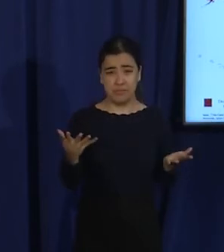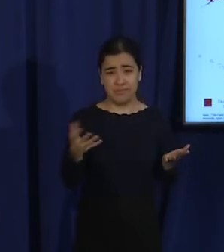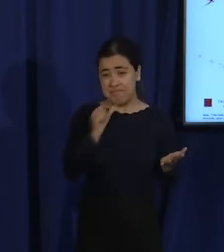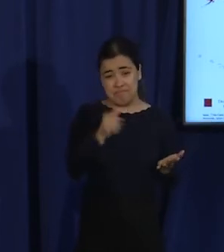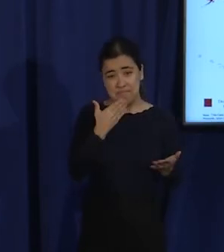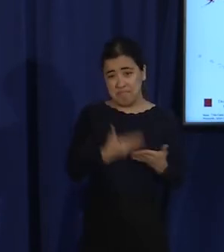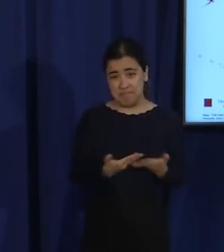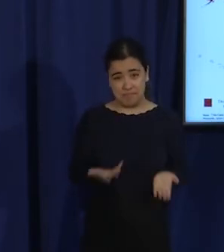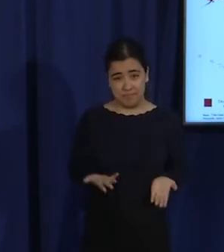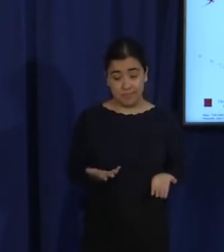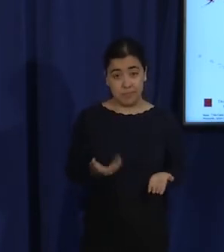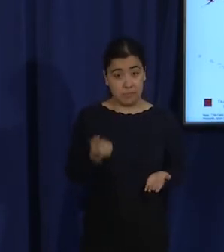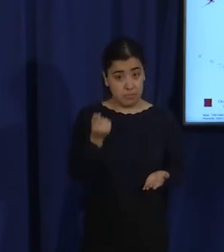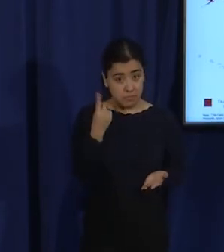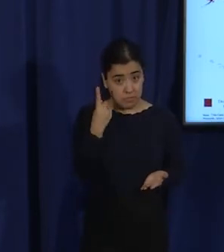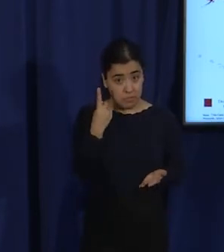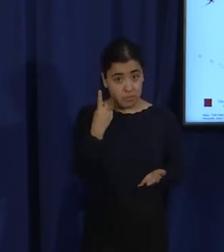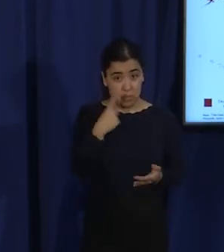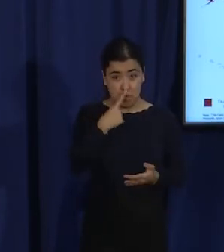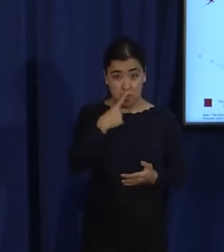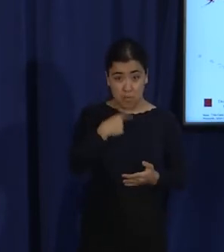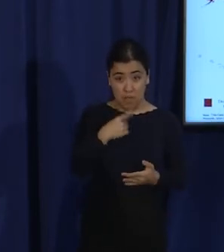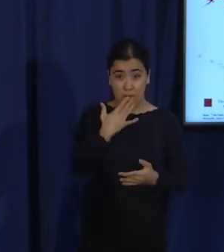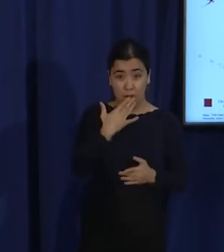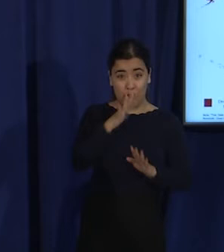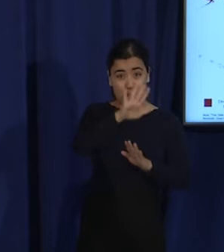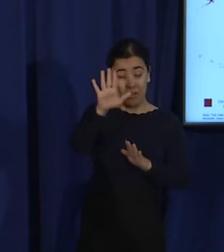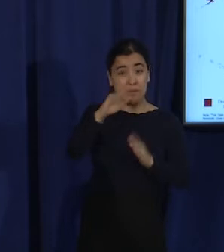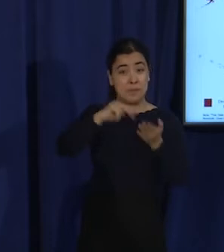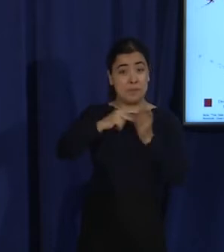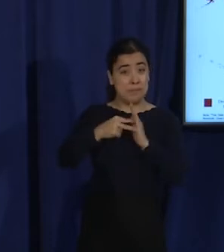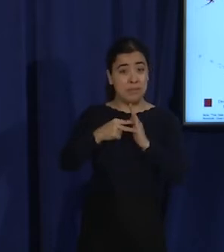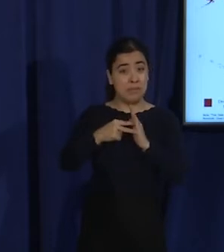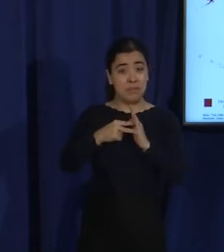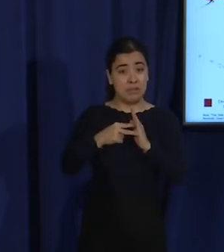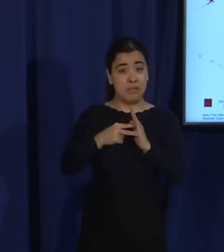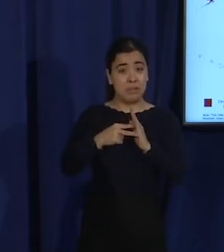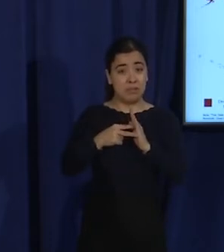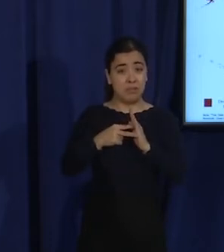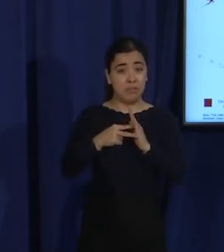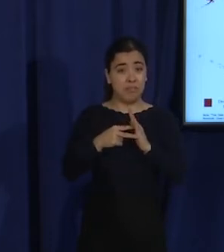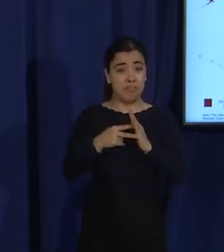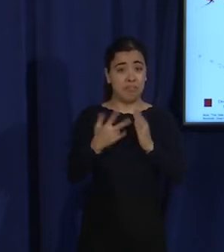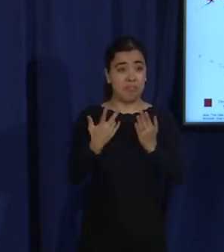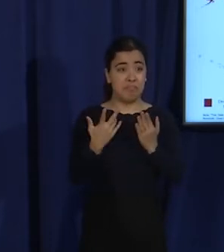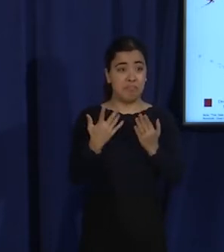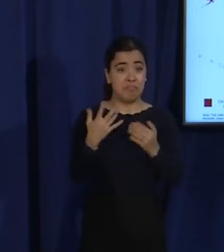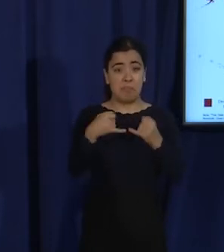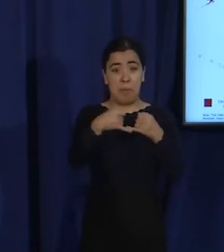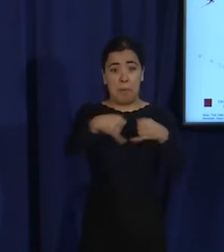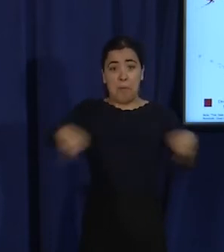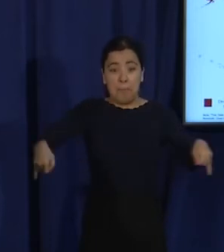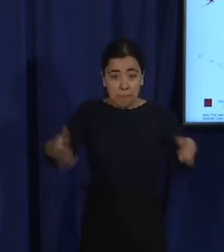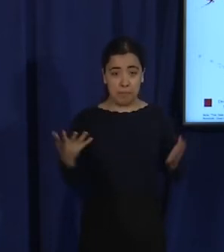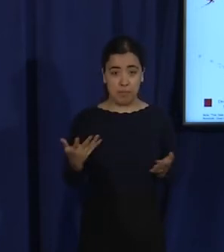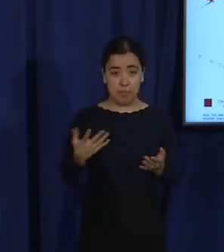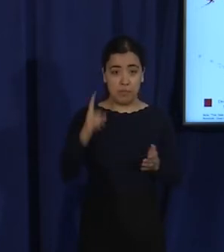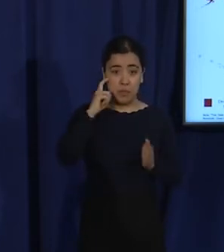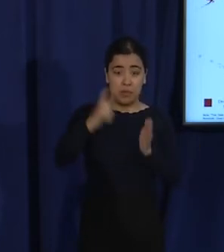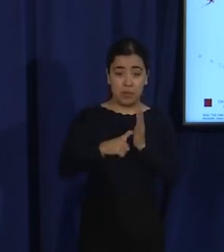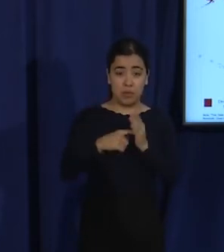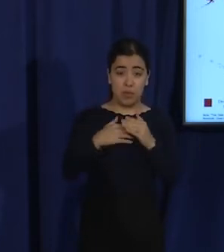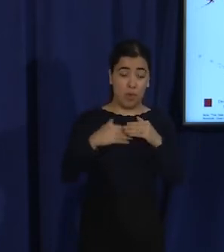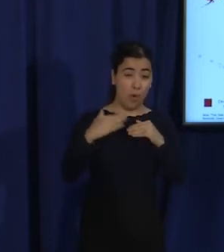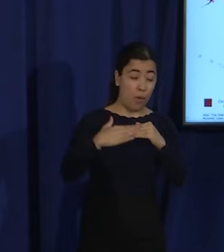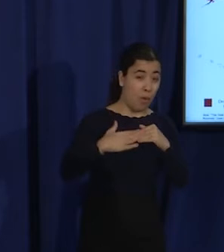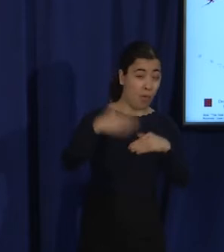in red are simply a cutoff. They're places where we're seeing more than 15 cases per day